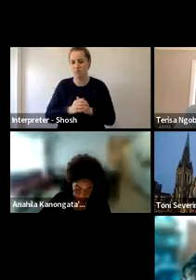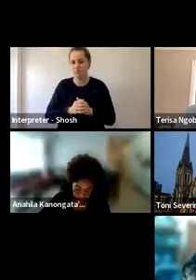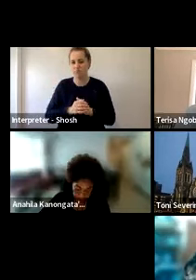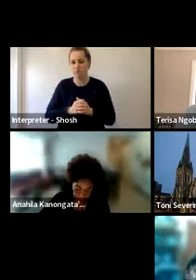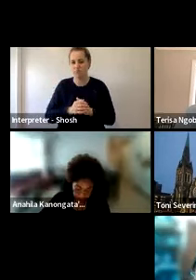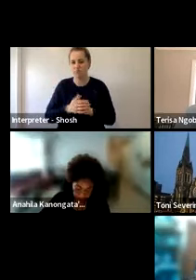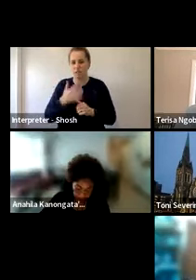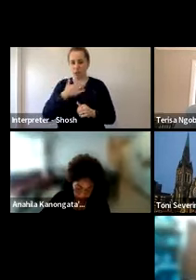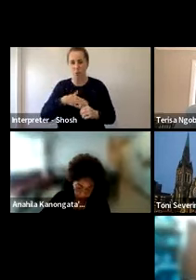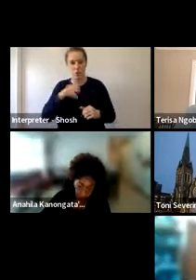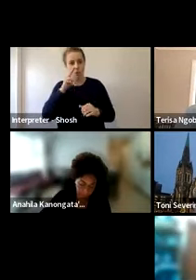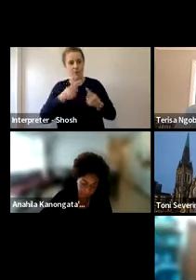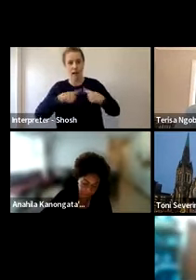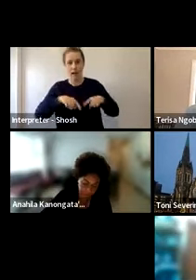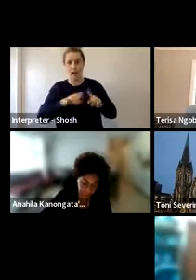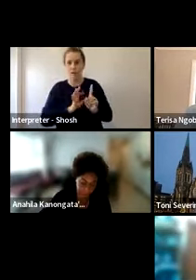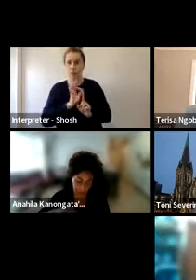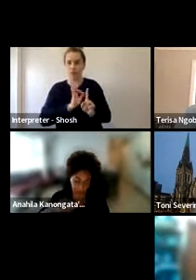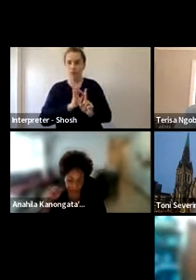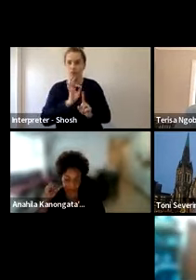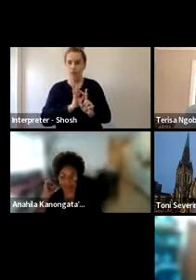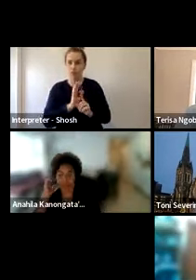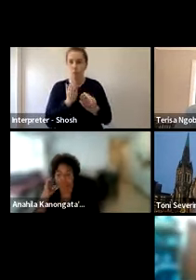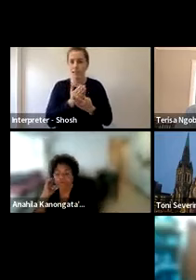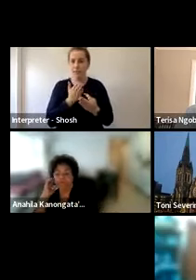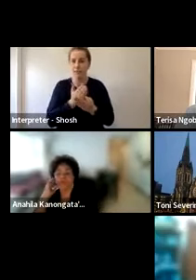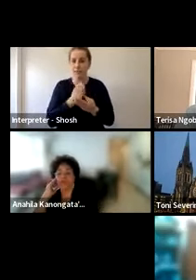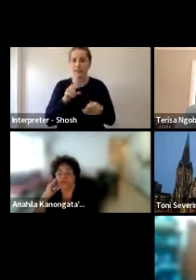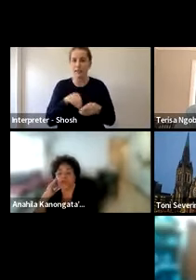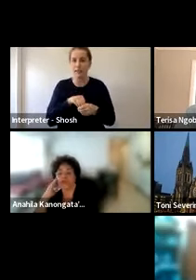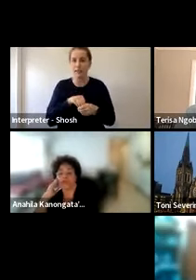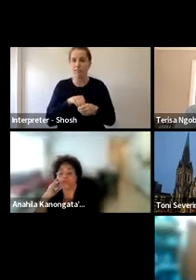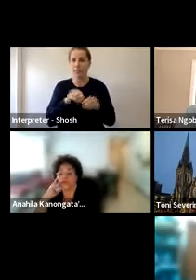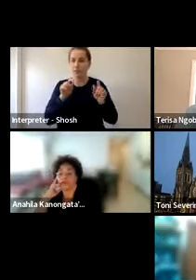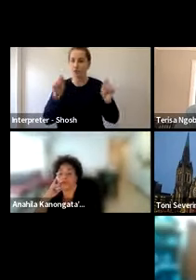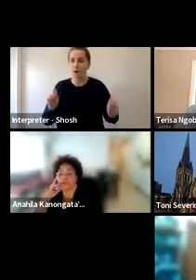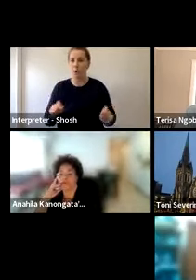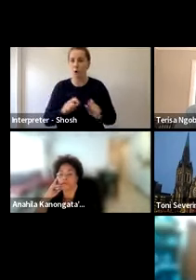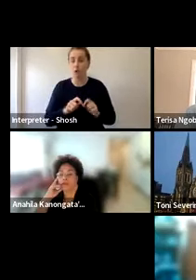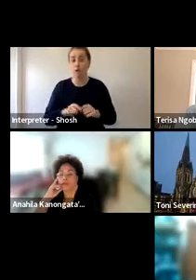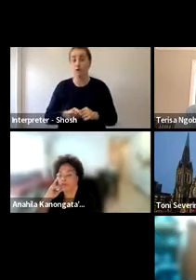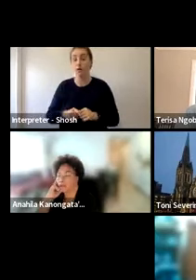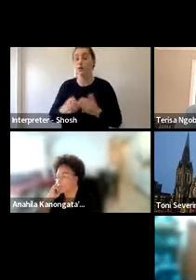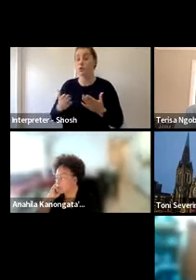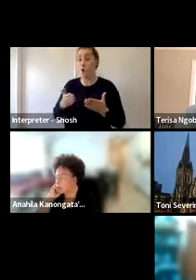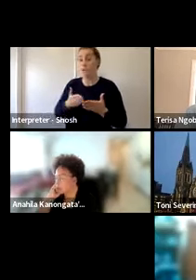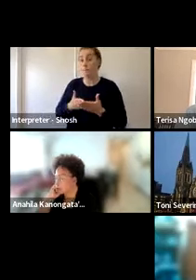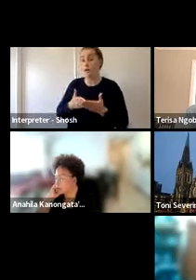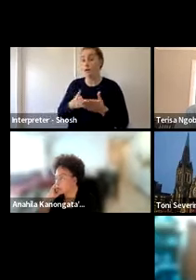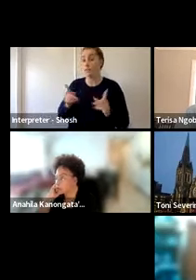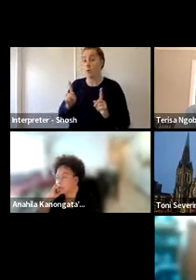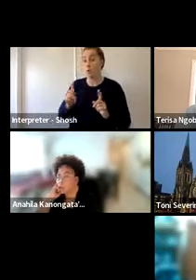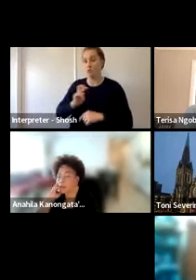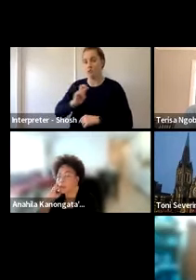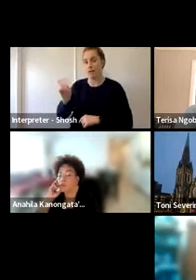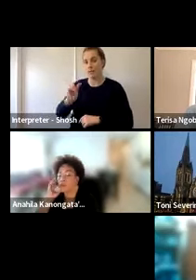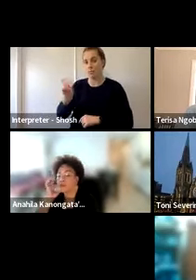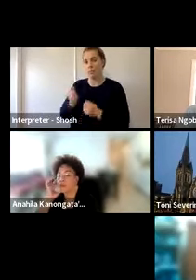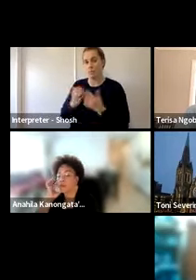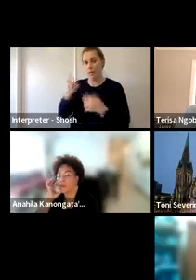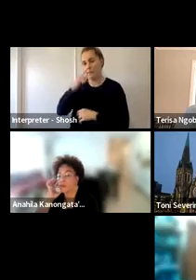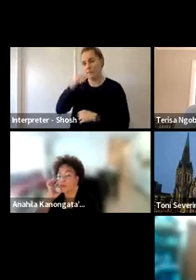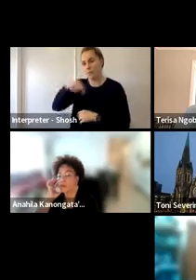that you would like to see improved in terms of accessibility within that framework? So the barriers of transport for many